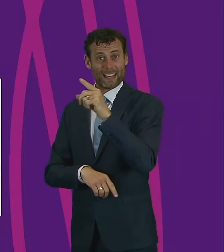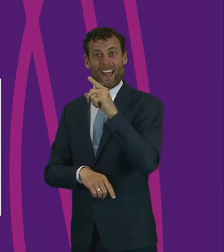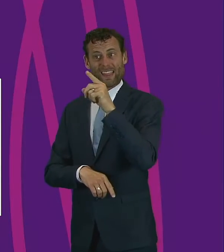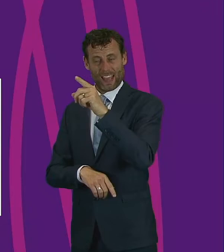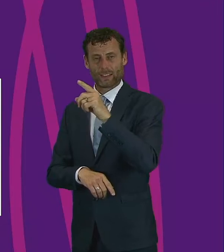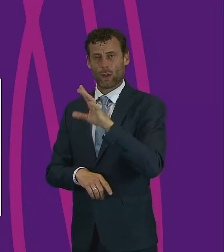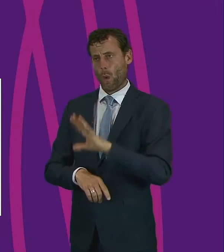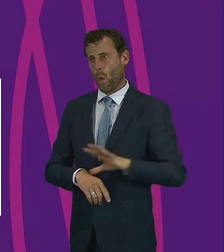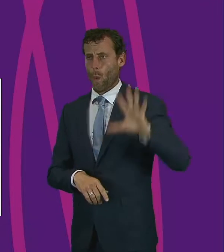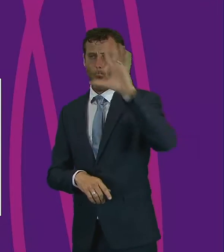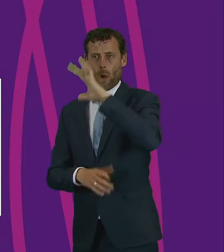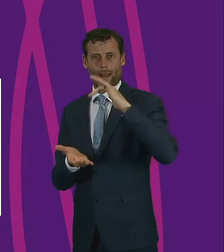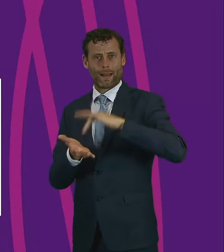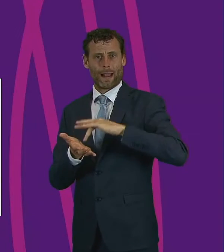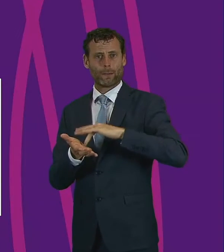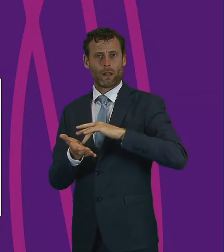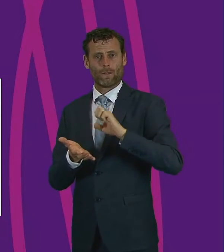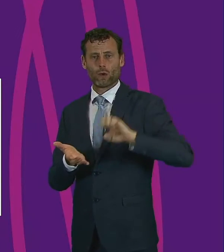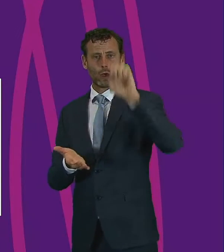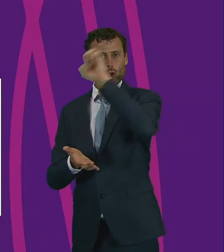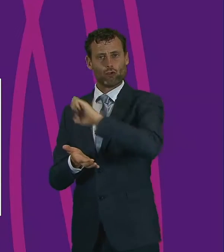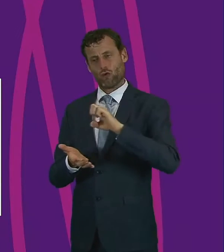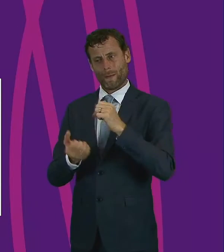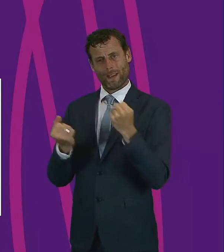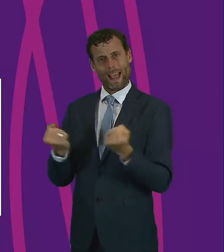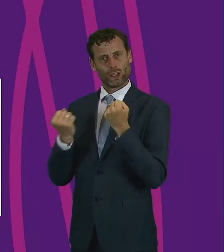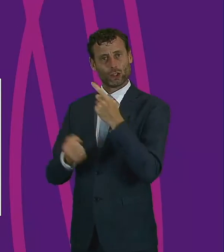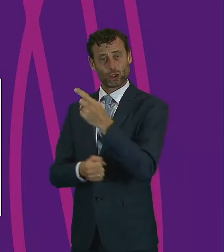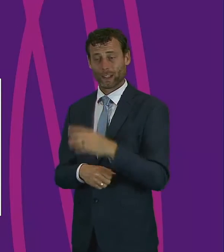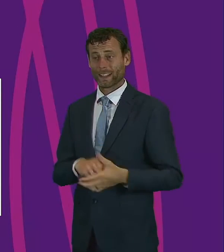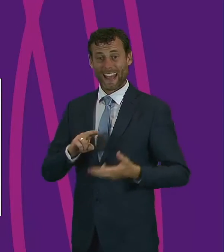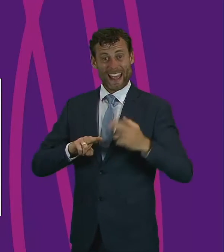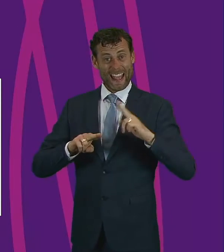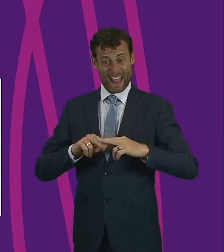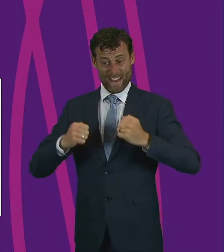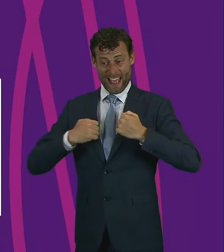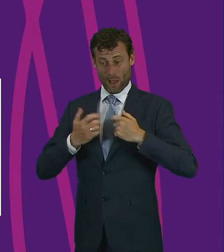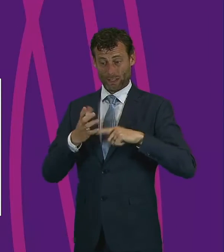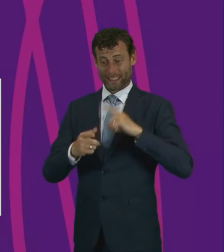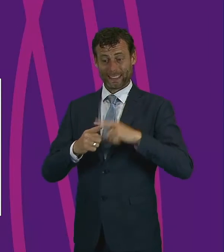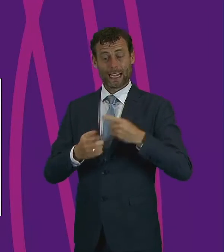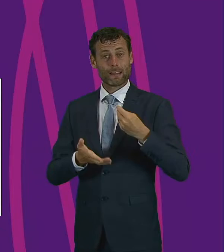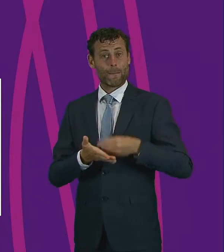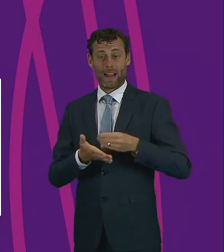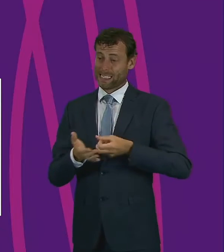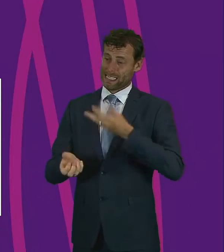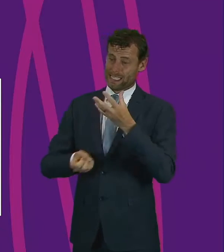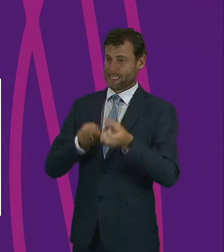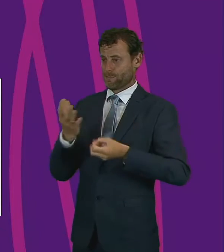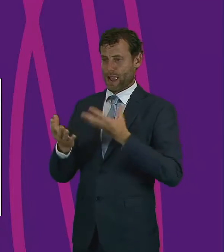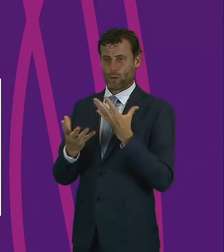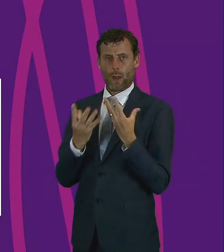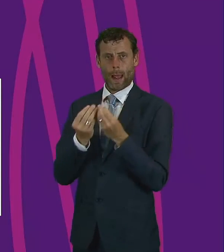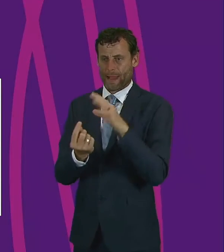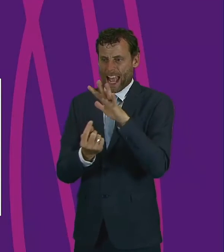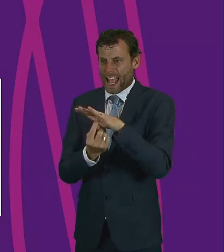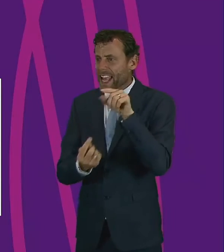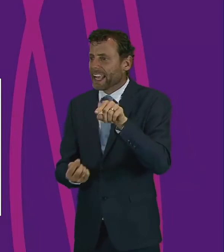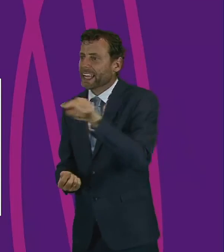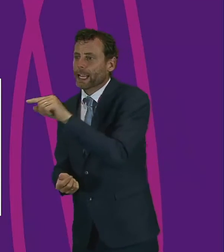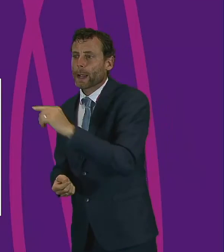And, Presiding Officer, if vast amounts of taxpayers' money is to be used to help key sectors in our new economy,